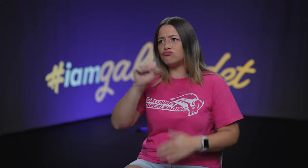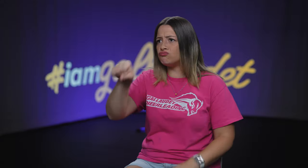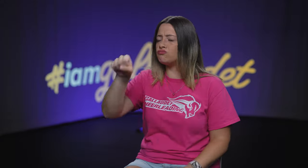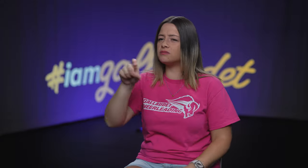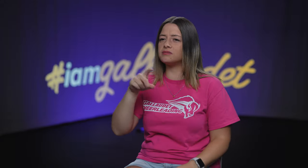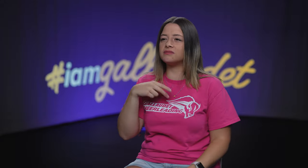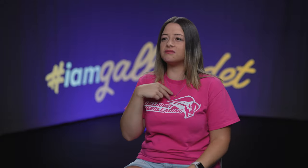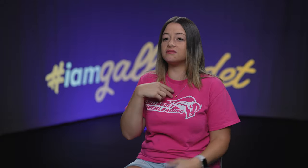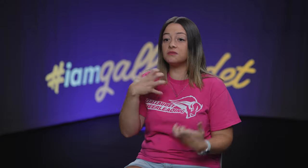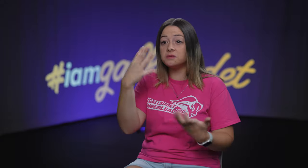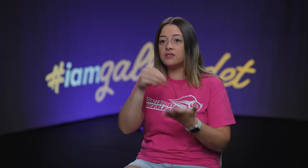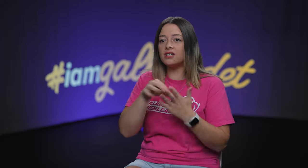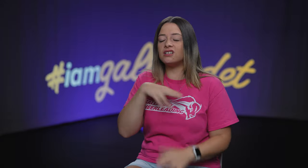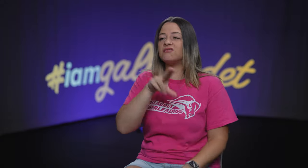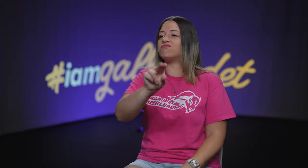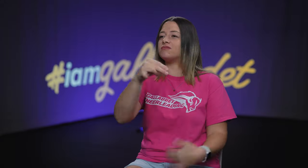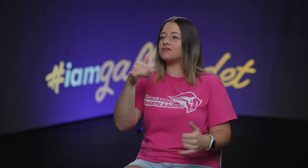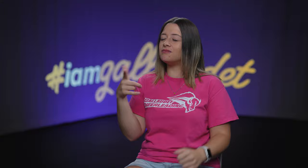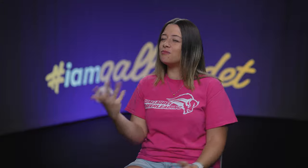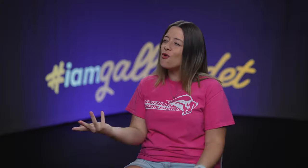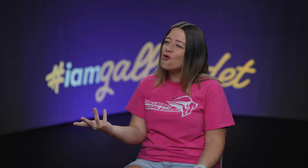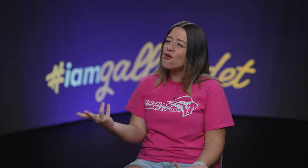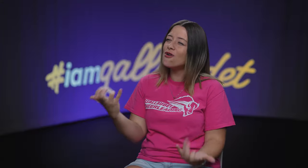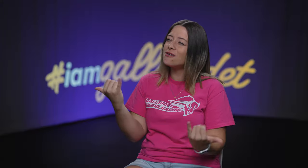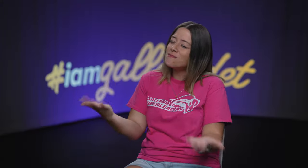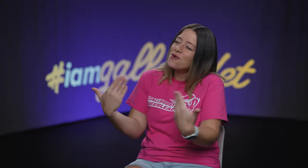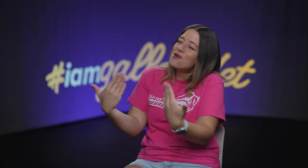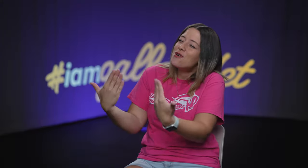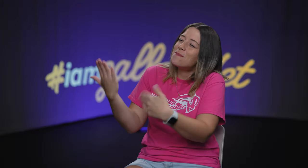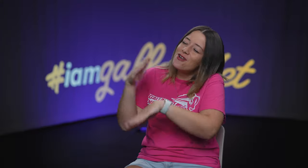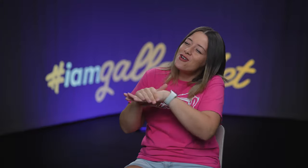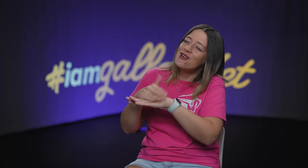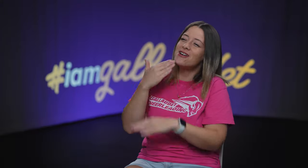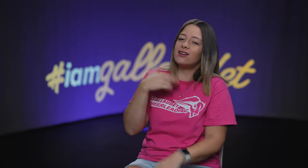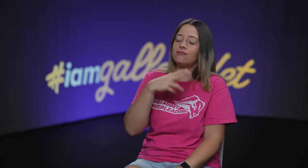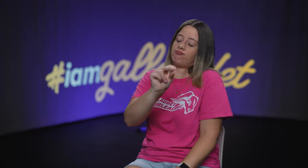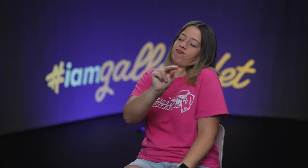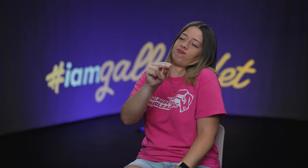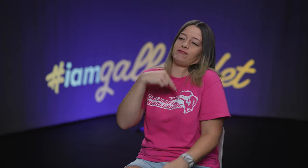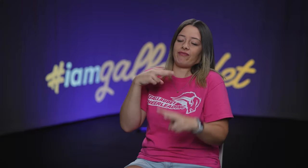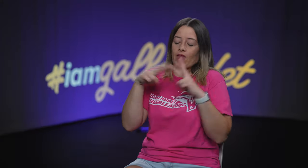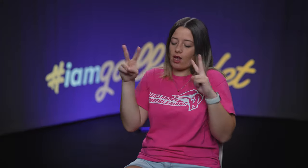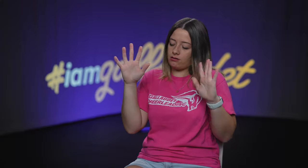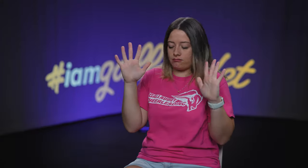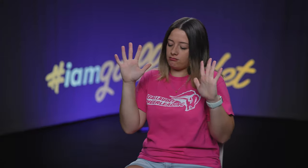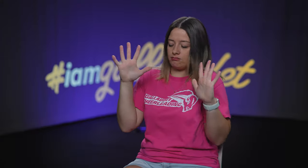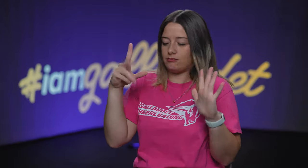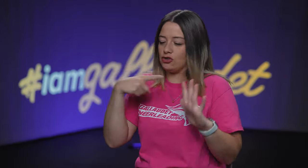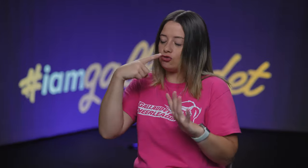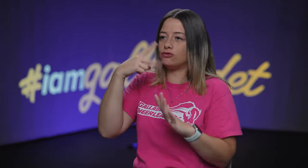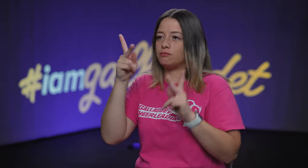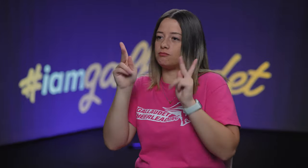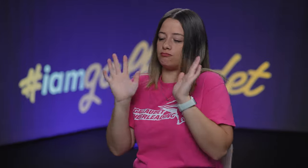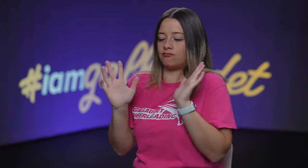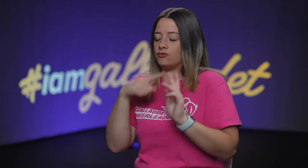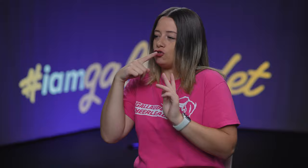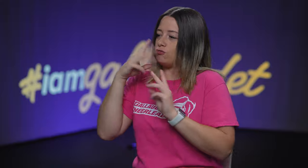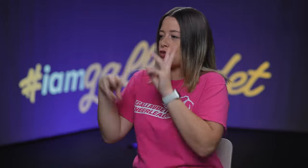student. Homecoming was fun, but I had no interest in being a student. My friends tried to convince me to transfer, but I denied